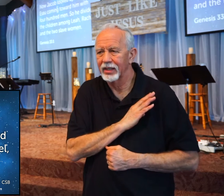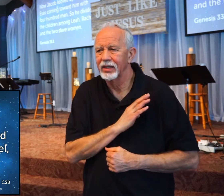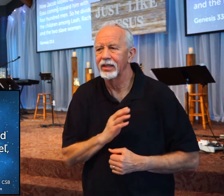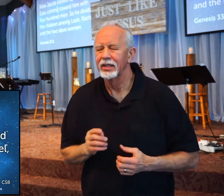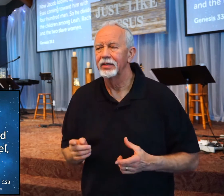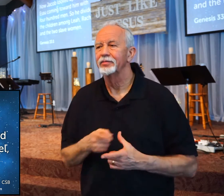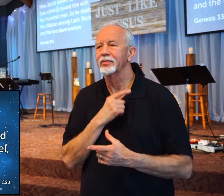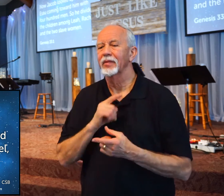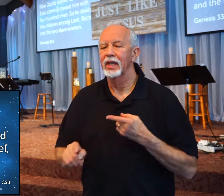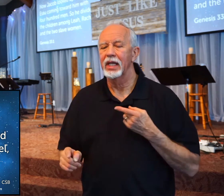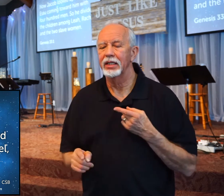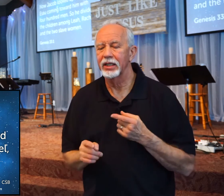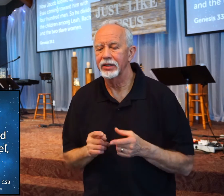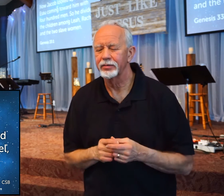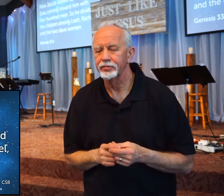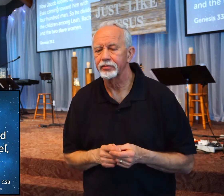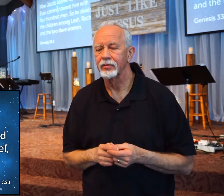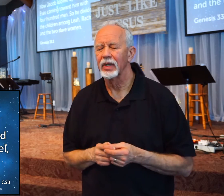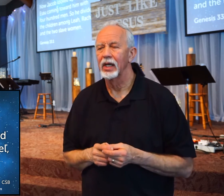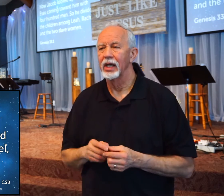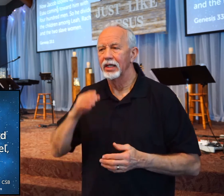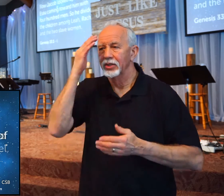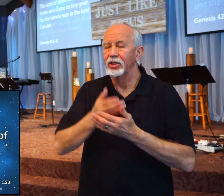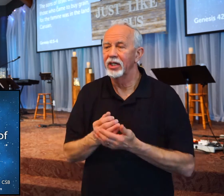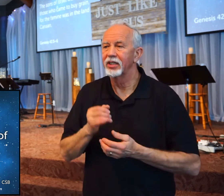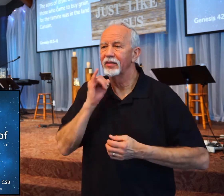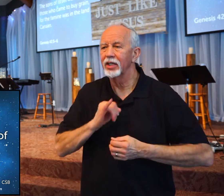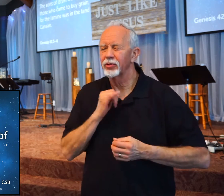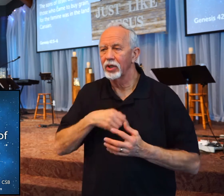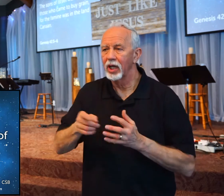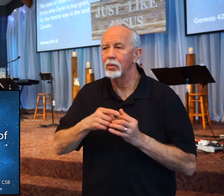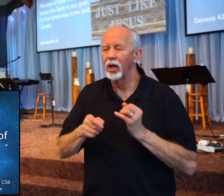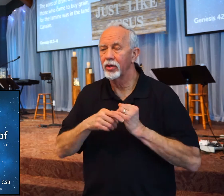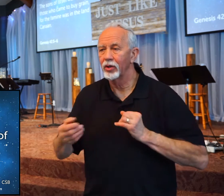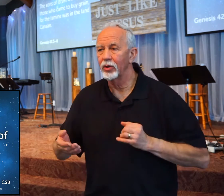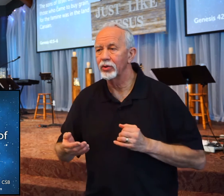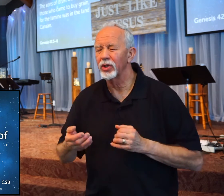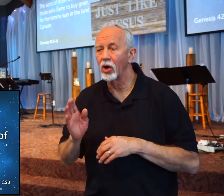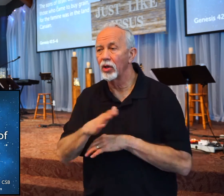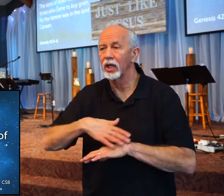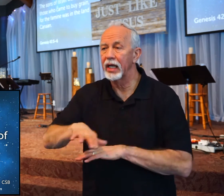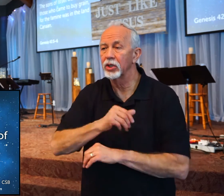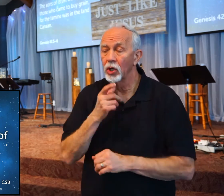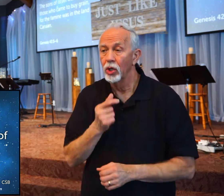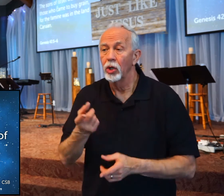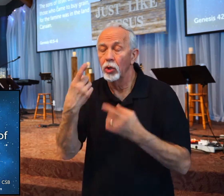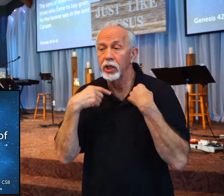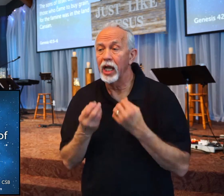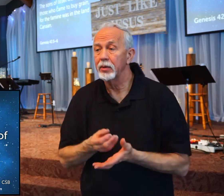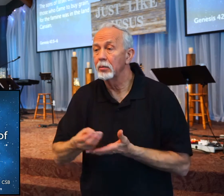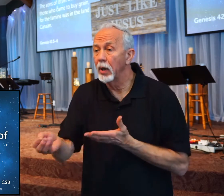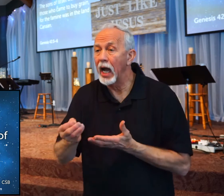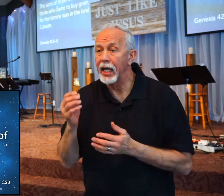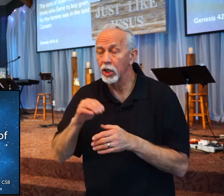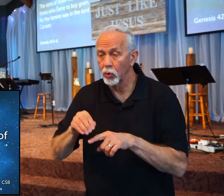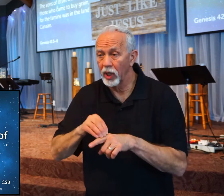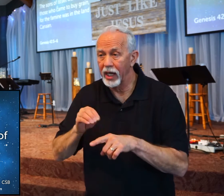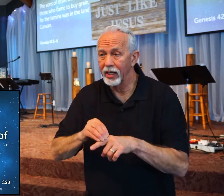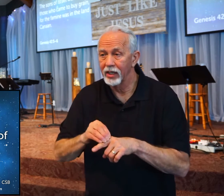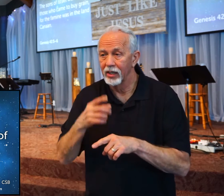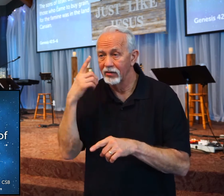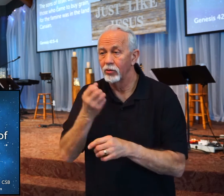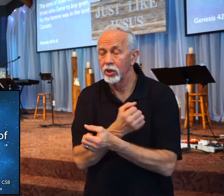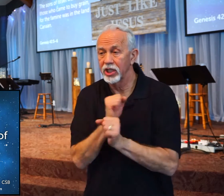Genesis 42:5-6, we see these important words. The sons of Israel were among those, all the lands, who came to buy grain. That's means of